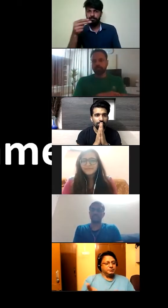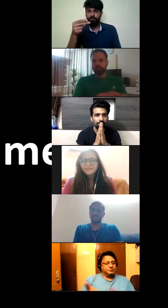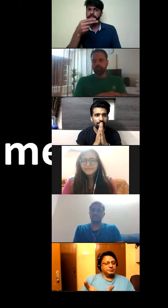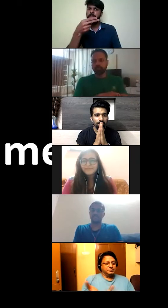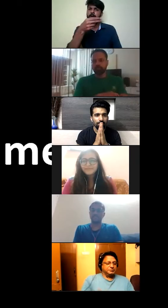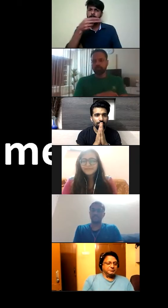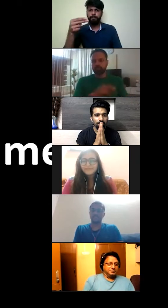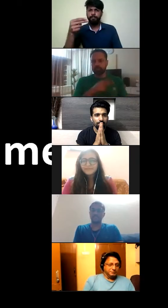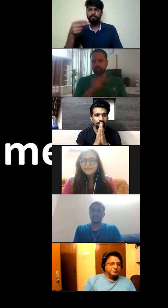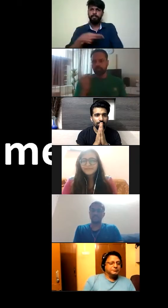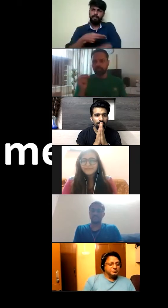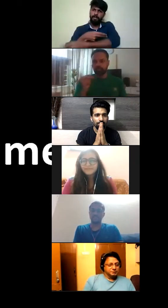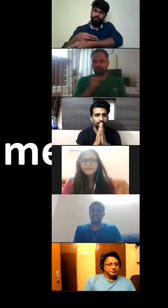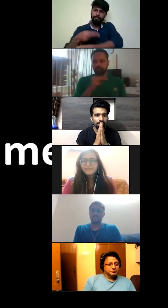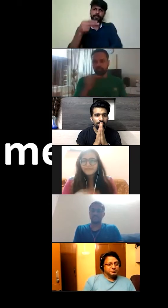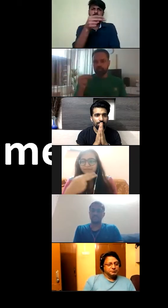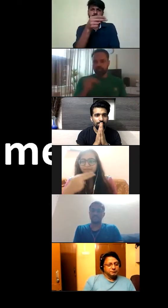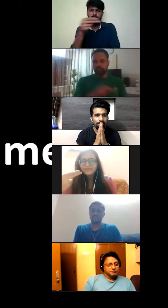Name.